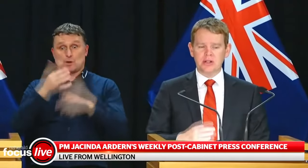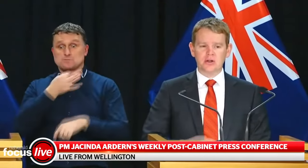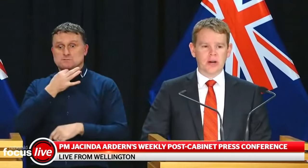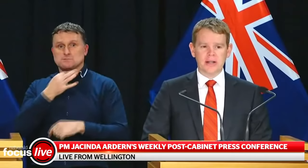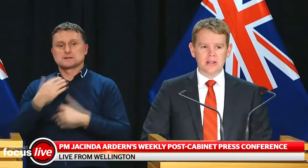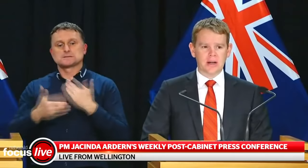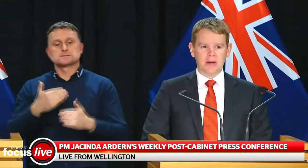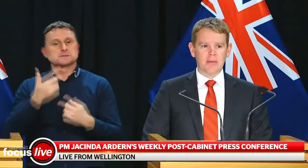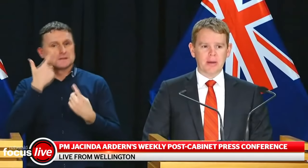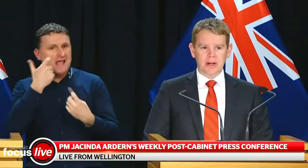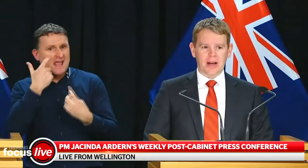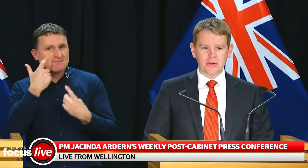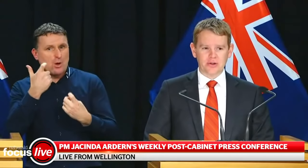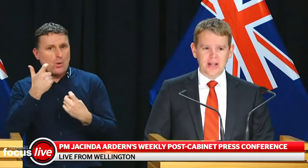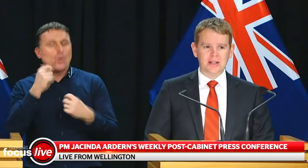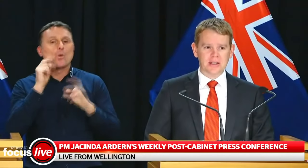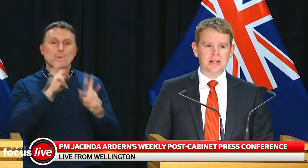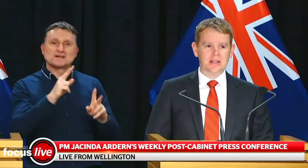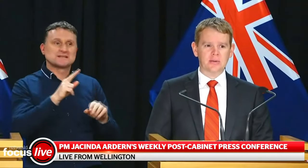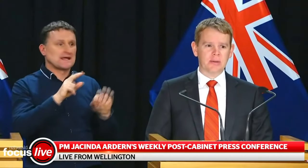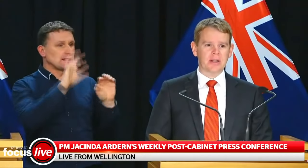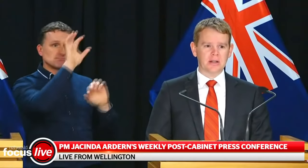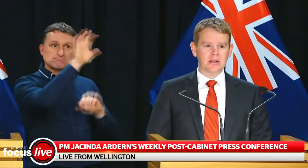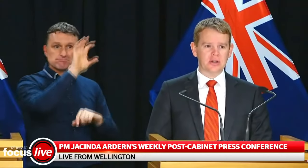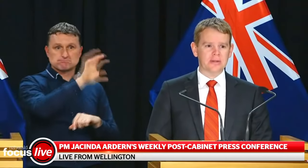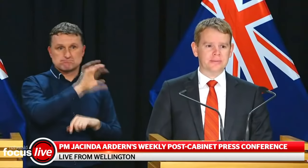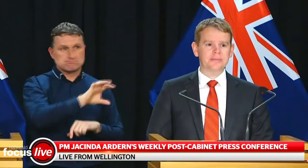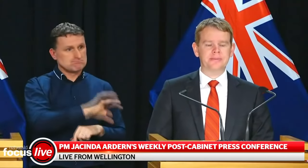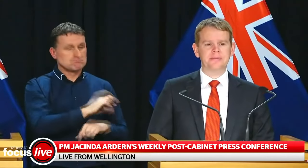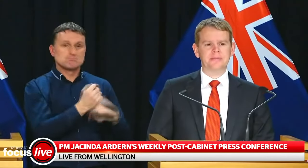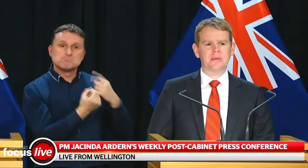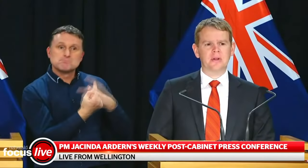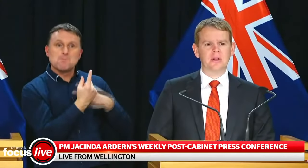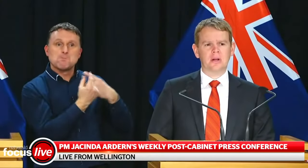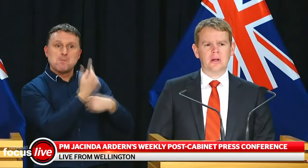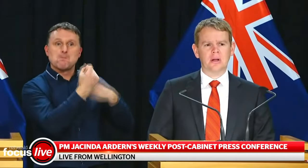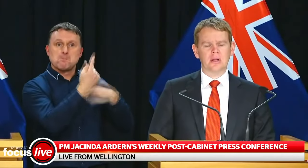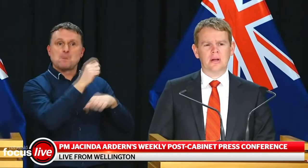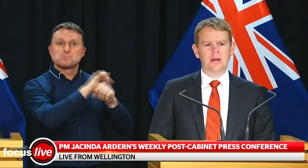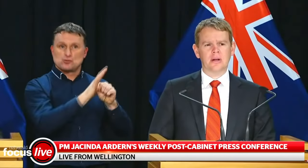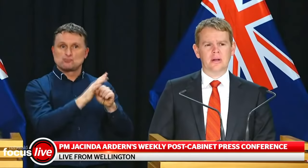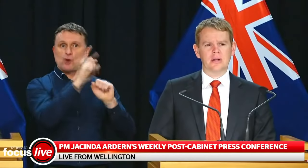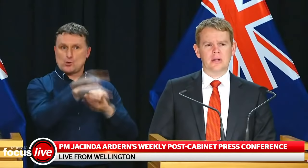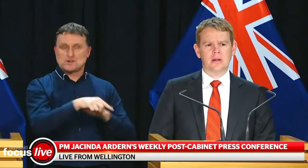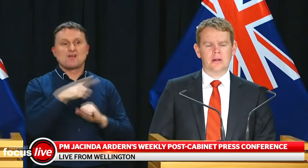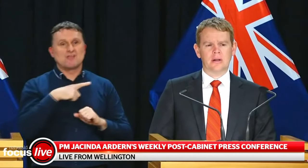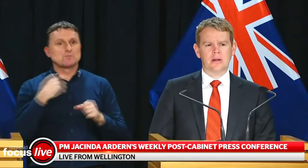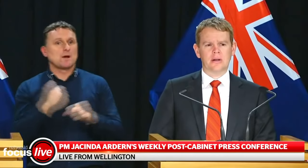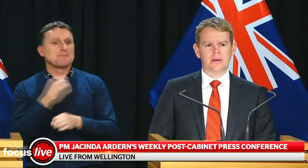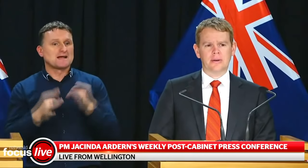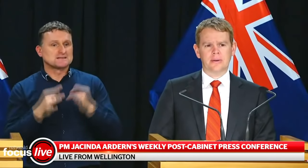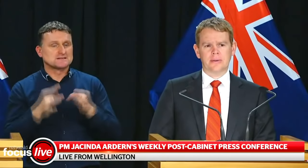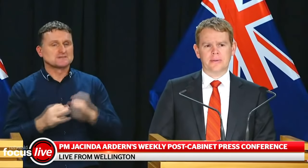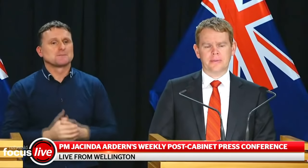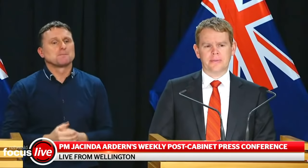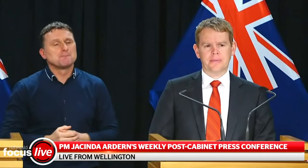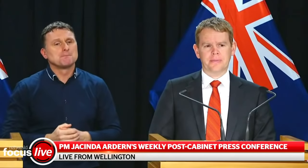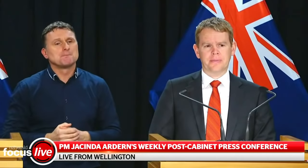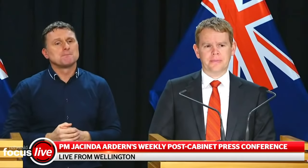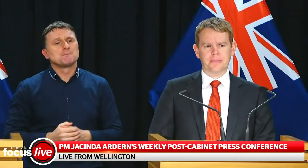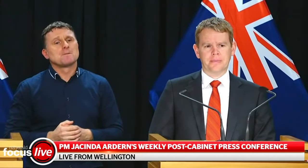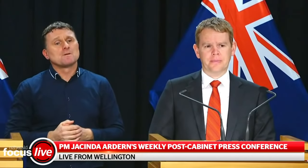seen, additional cases have come up in other Australian states since we made that decision. When you review state border settings, as you said you were going to do, will there